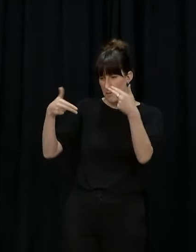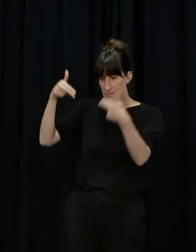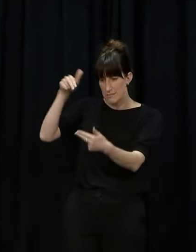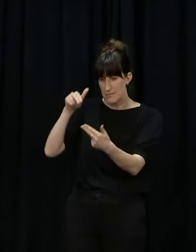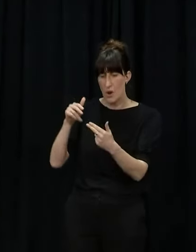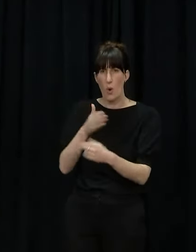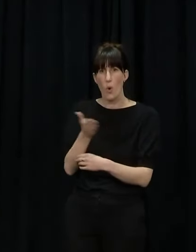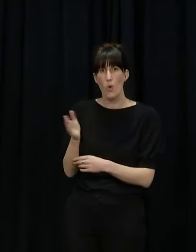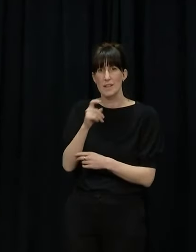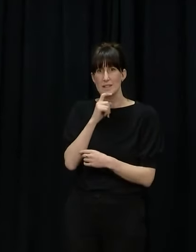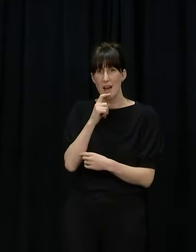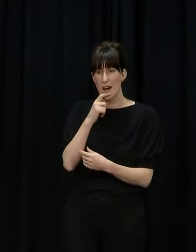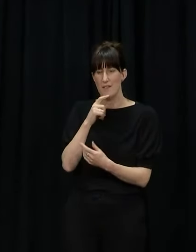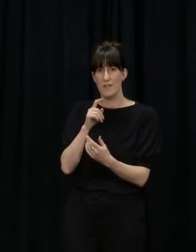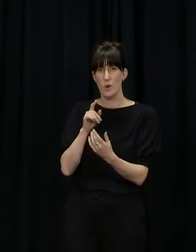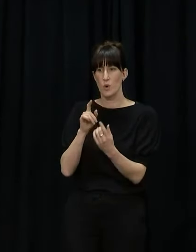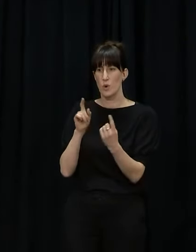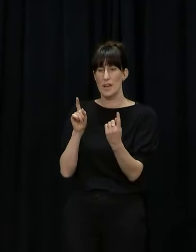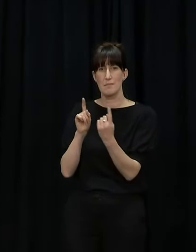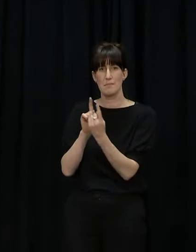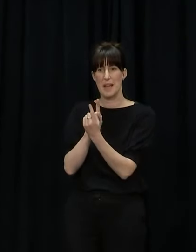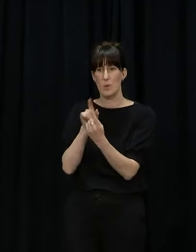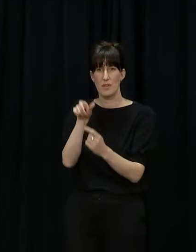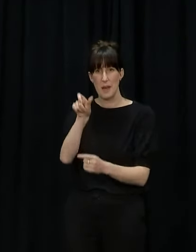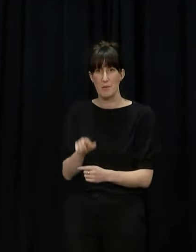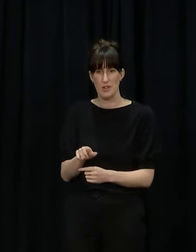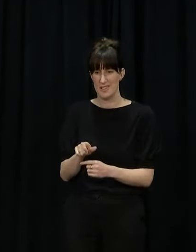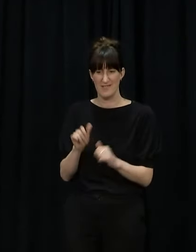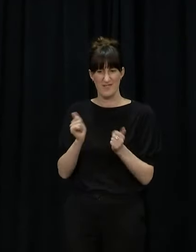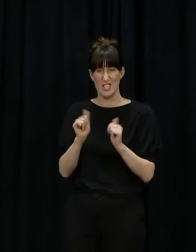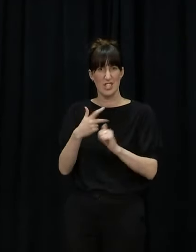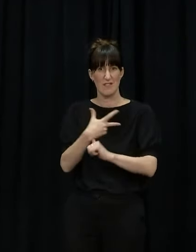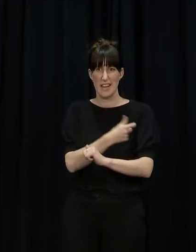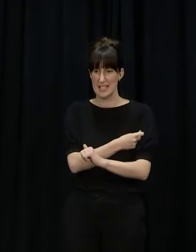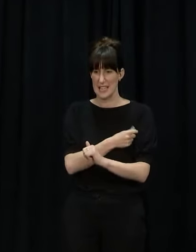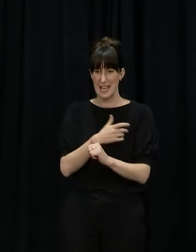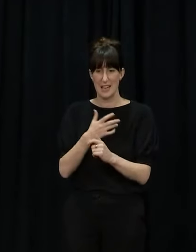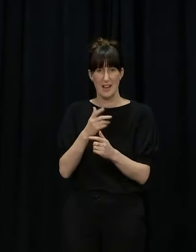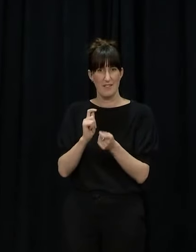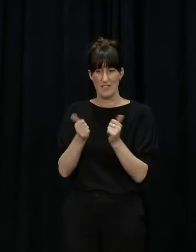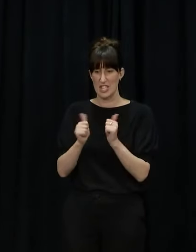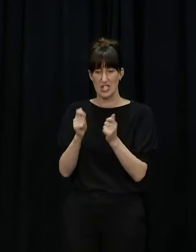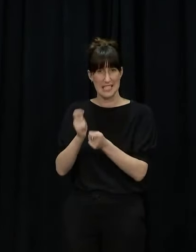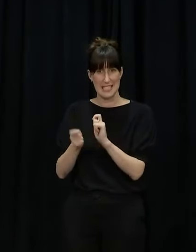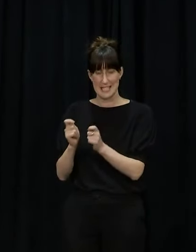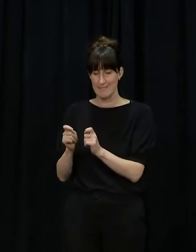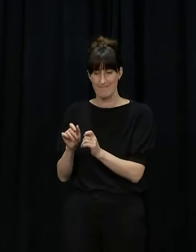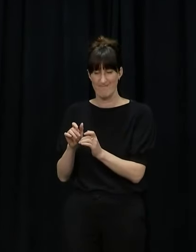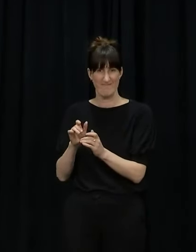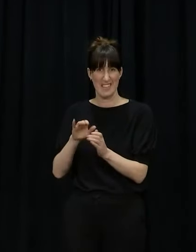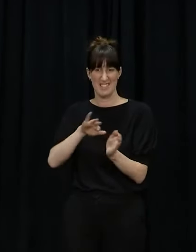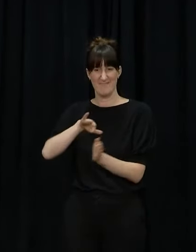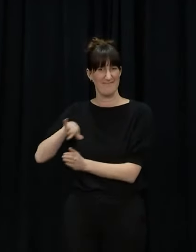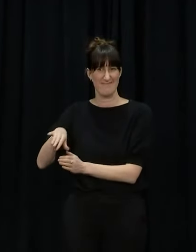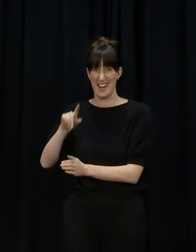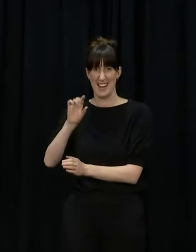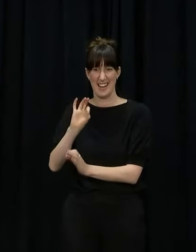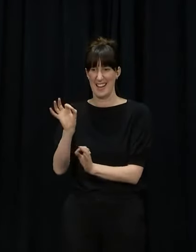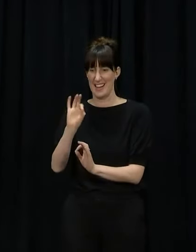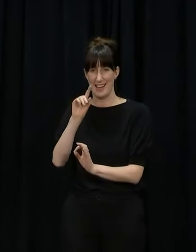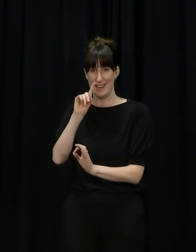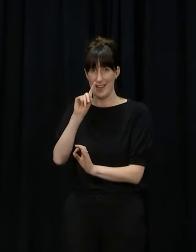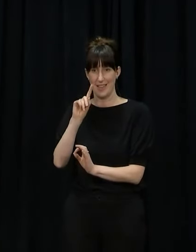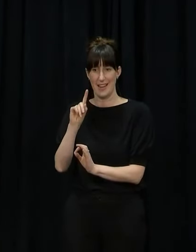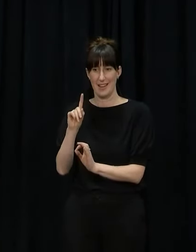of inquiry to date. Let's then turn to our facilities. There were 208 staff who worked at